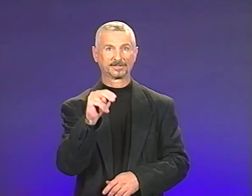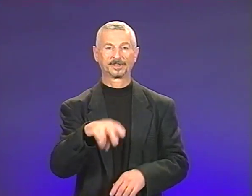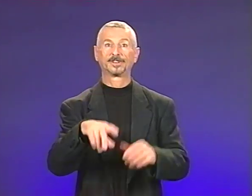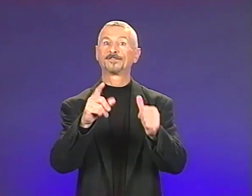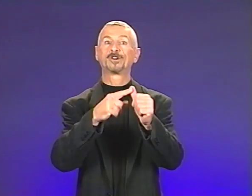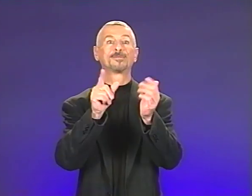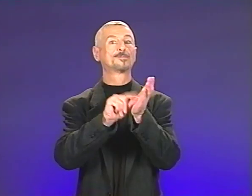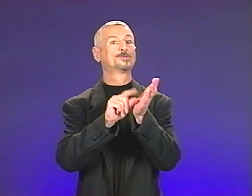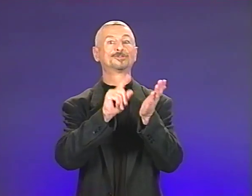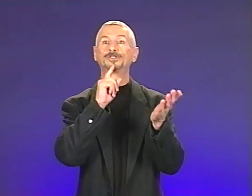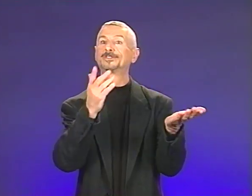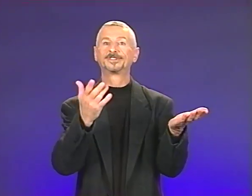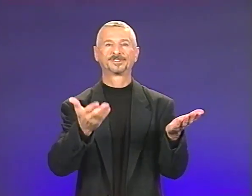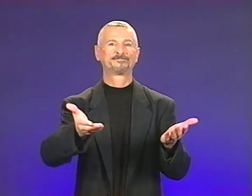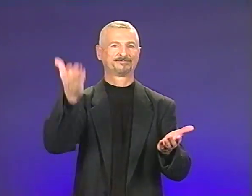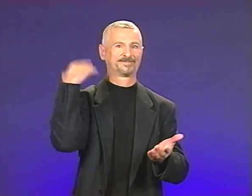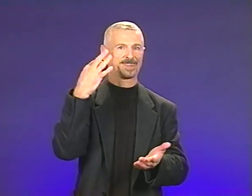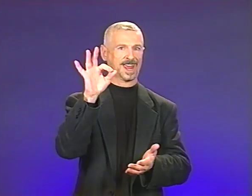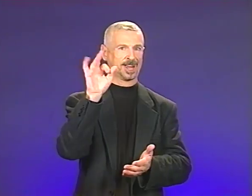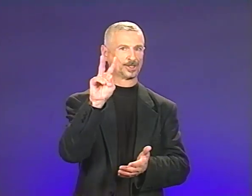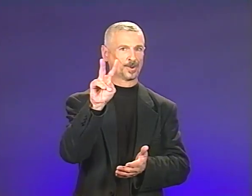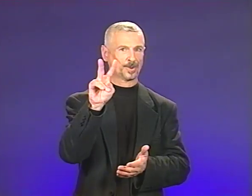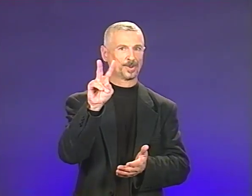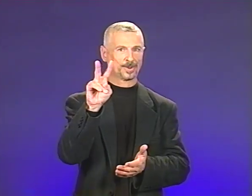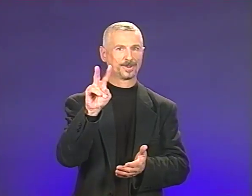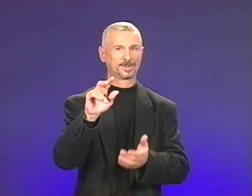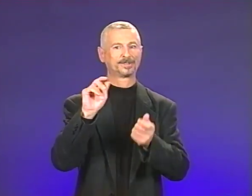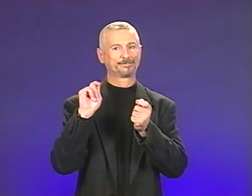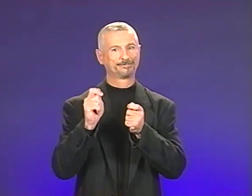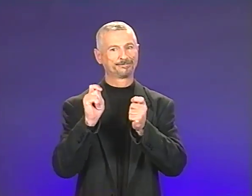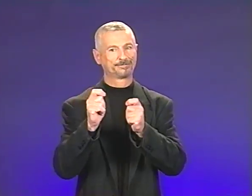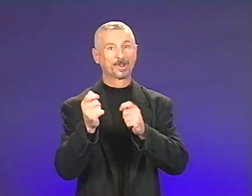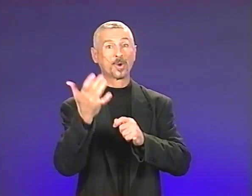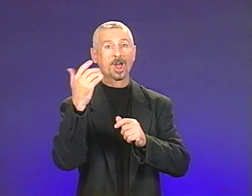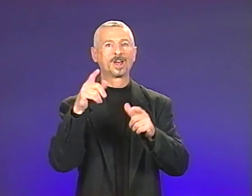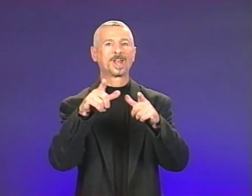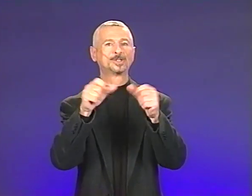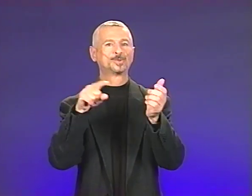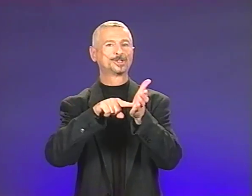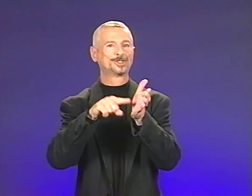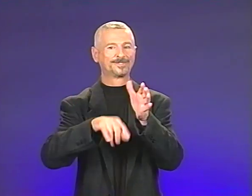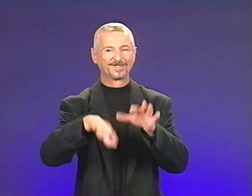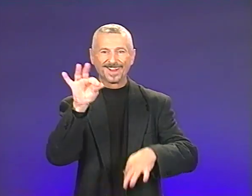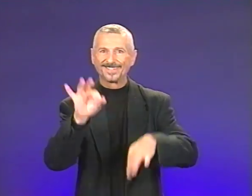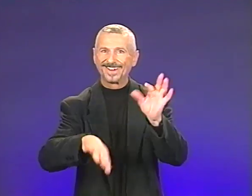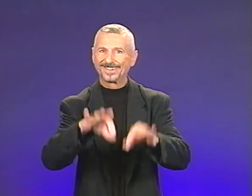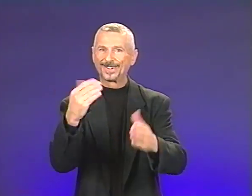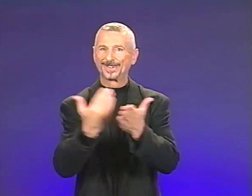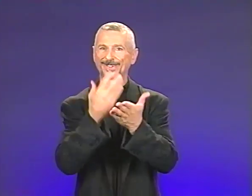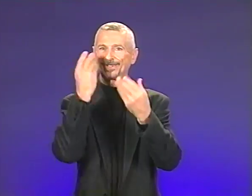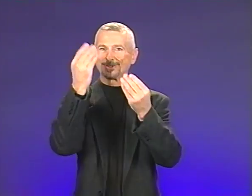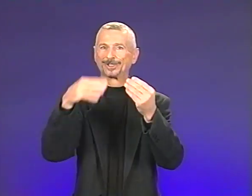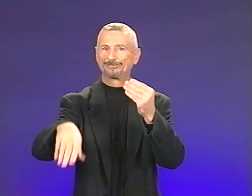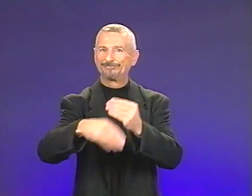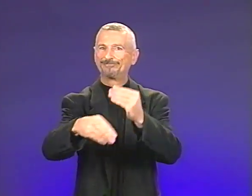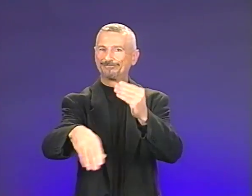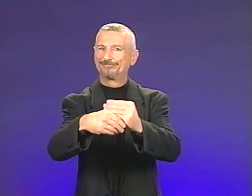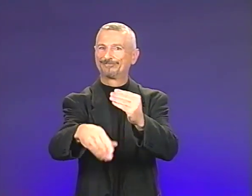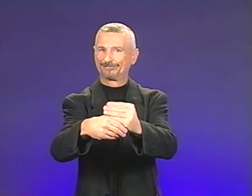Welcome to the third edition of Linguistics of American Sign Language, which was first published in 1992. It was subsequently revised